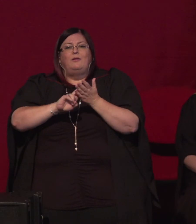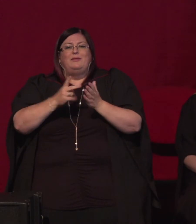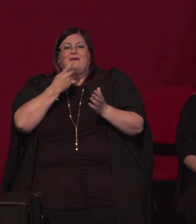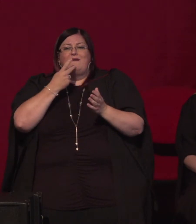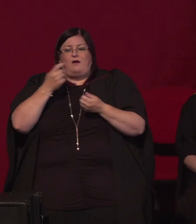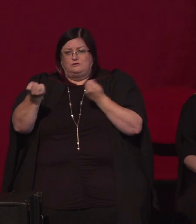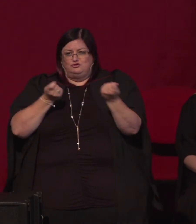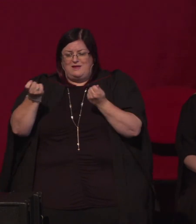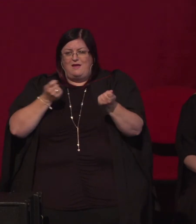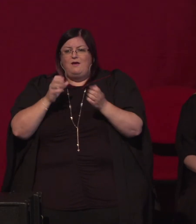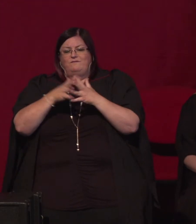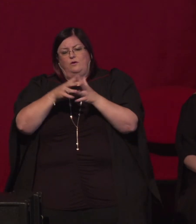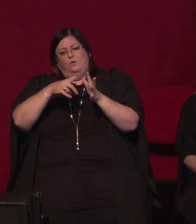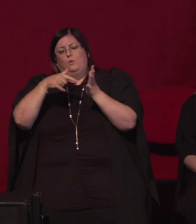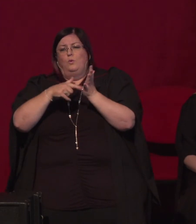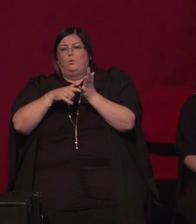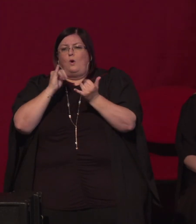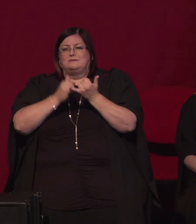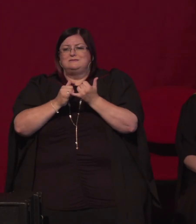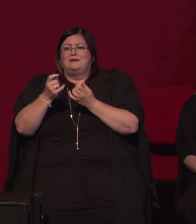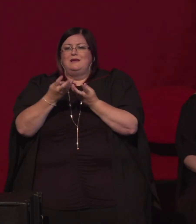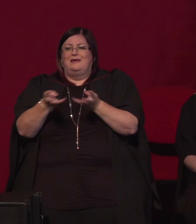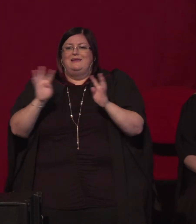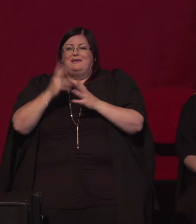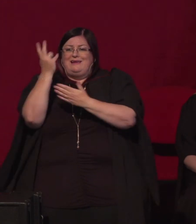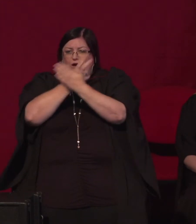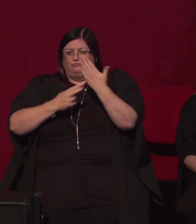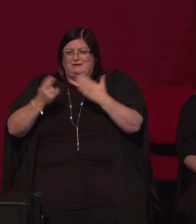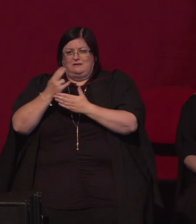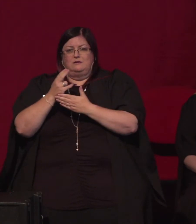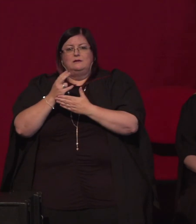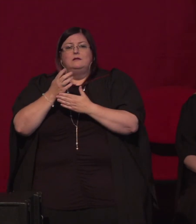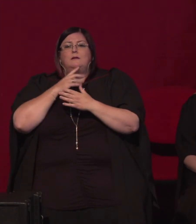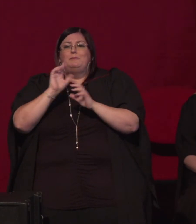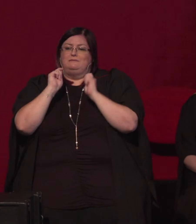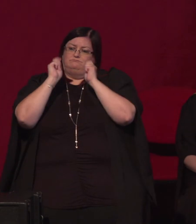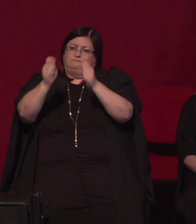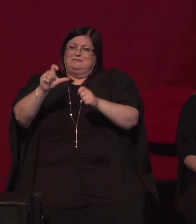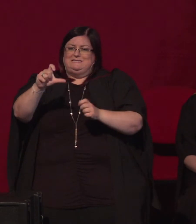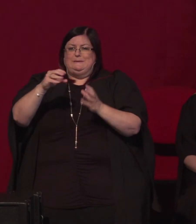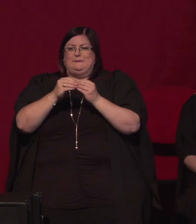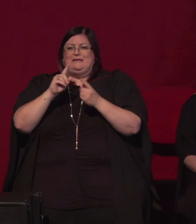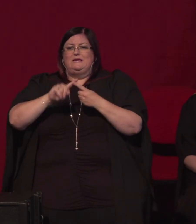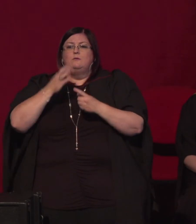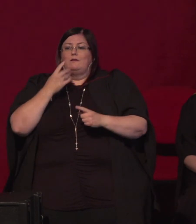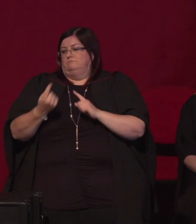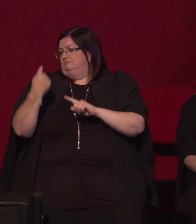Gallery. He was awarded a CBE for philanthropy in 2014.